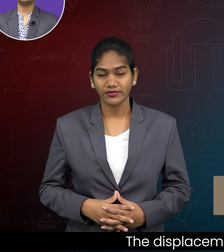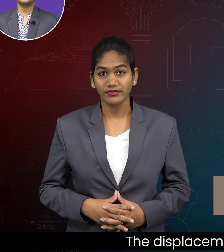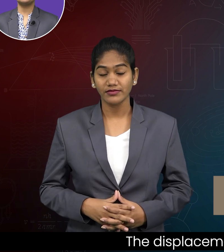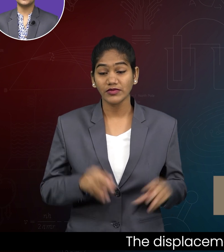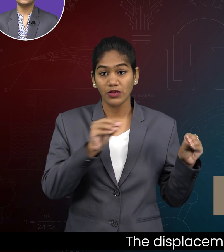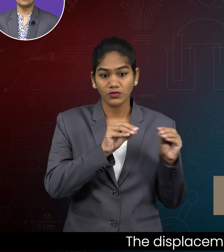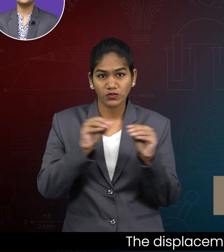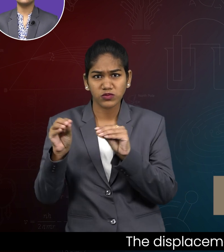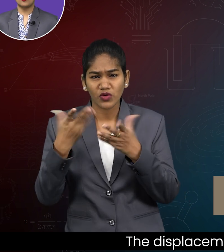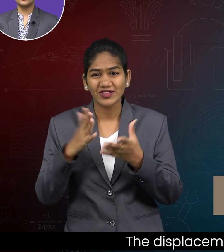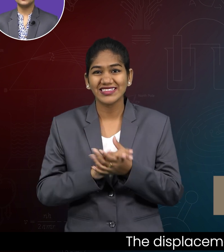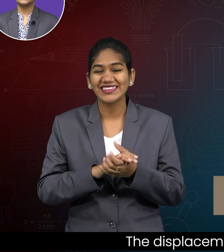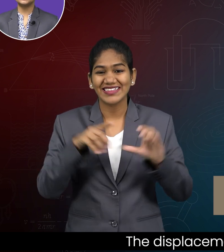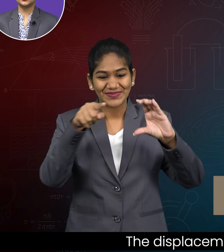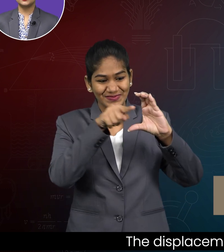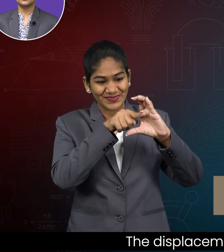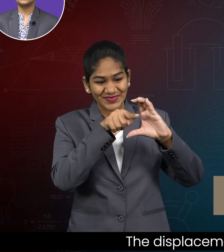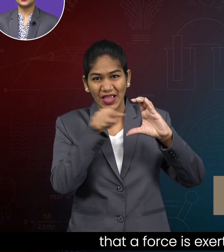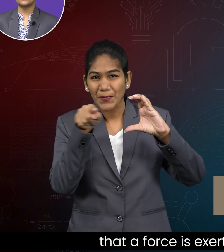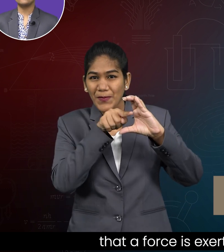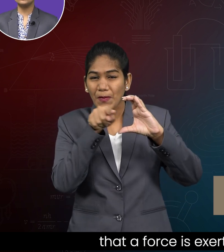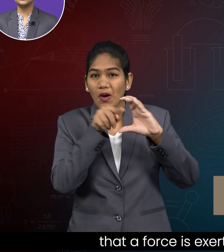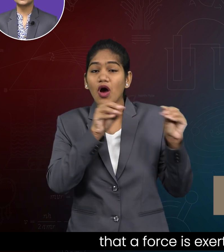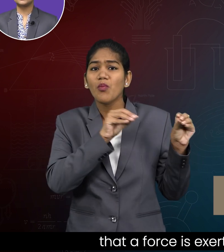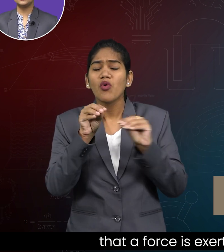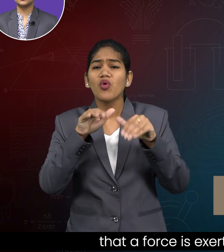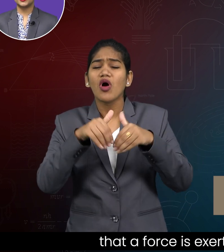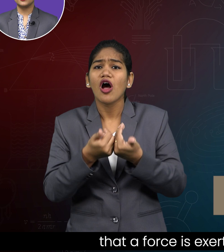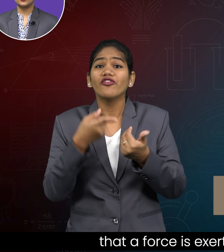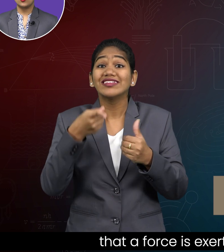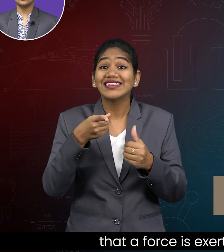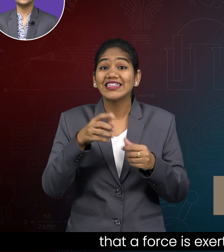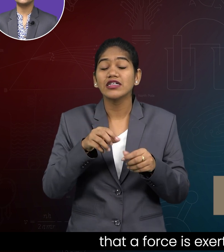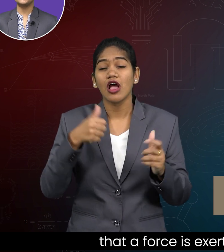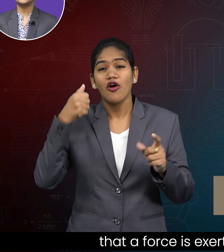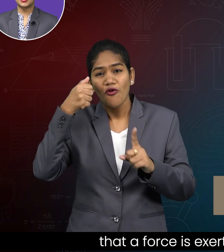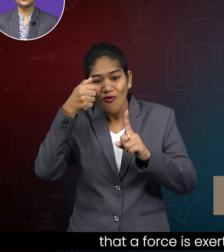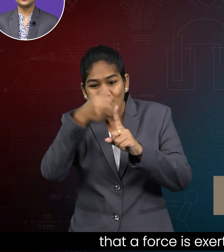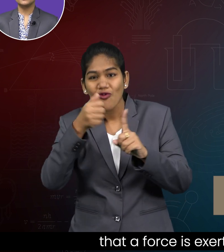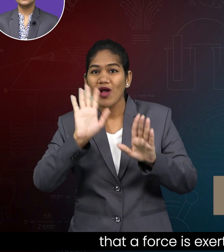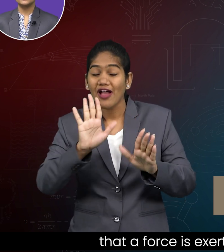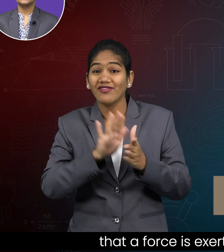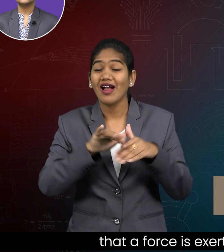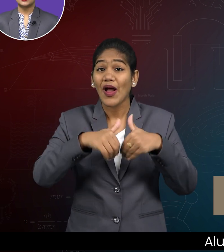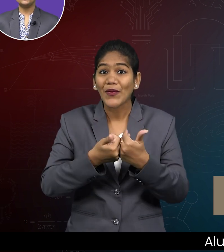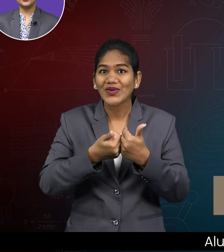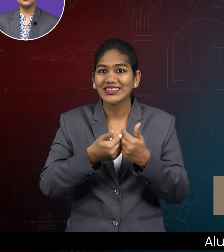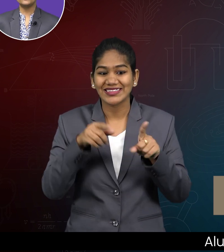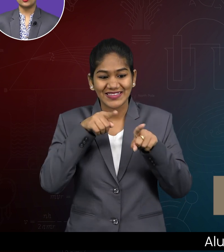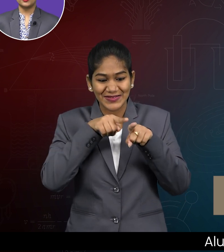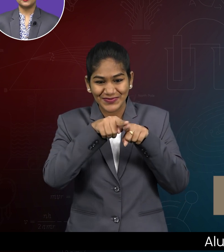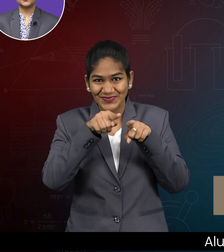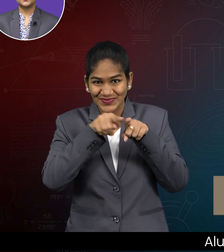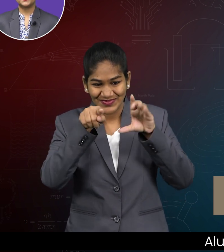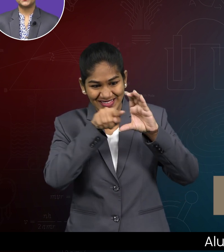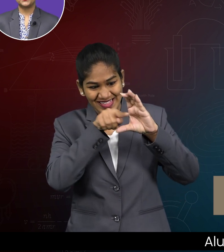The displacement of the rod suggests that a force is exerted on the current carrying aluminium